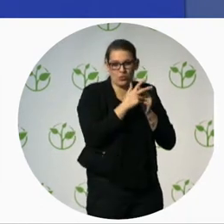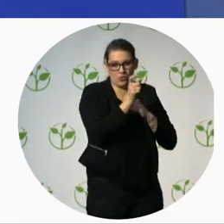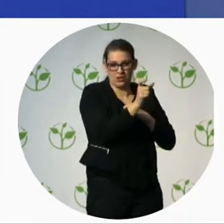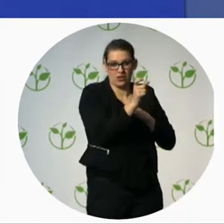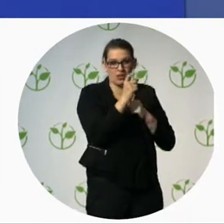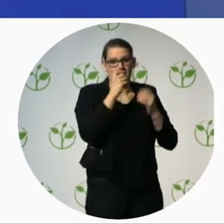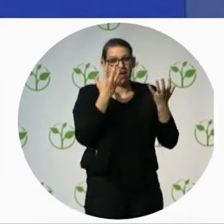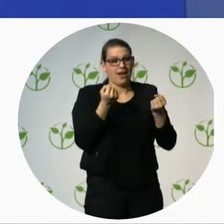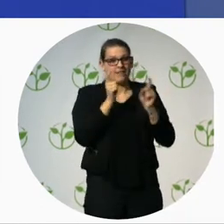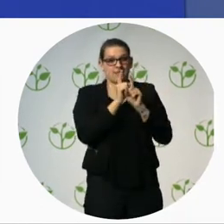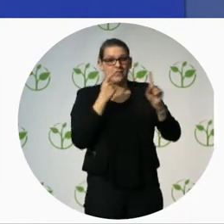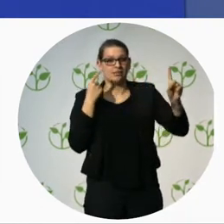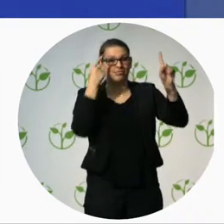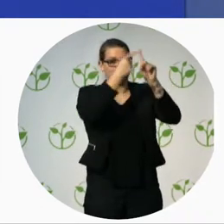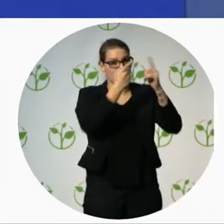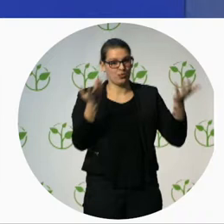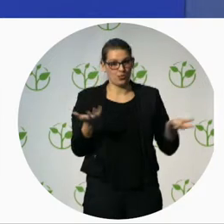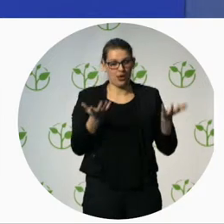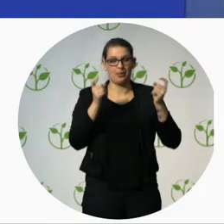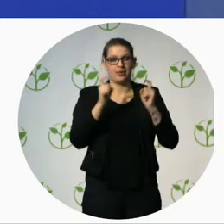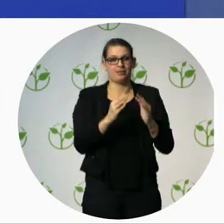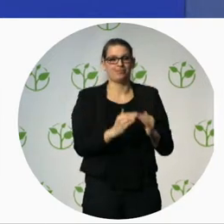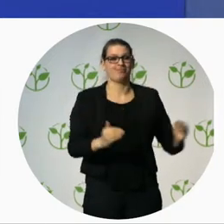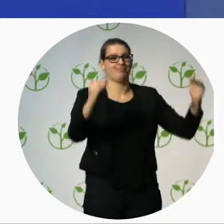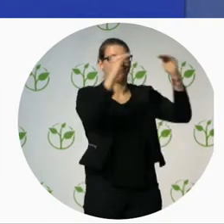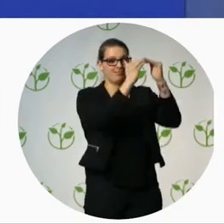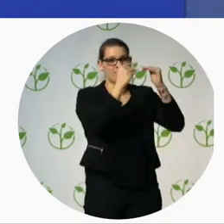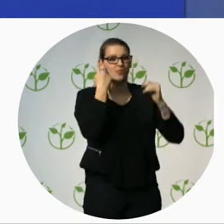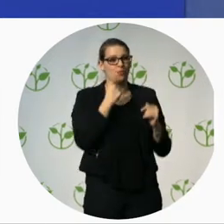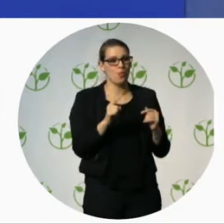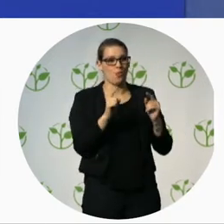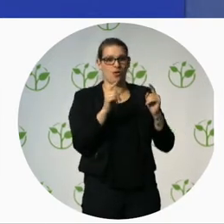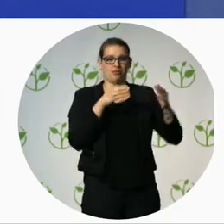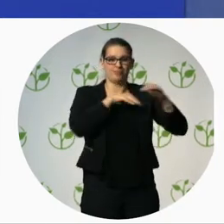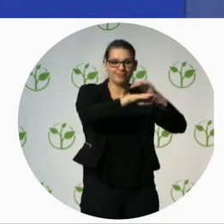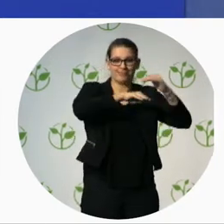not forget the importance of having accessibility embedded in